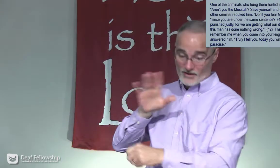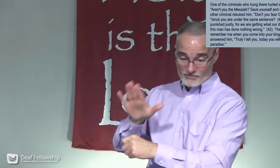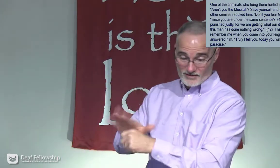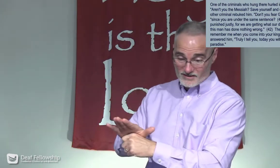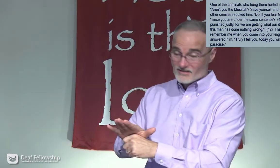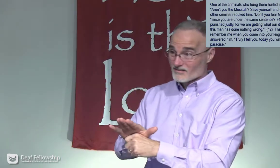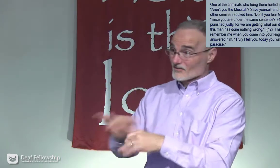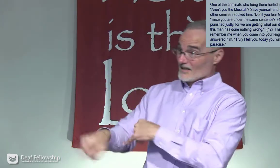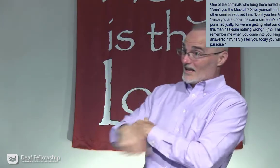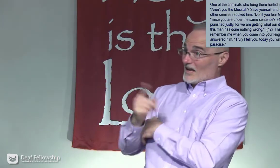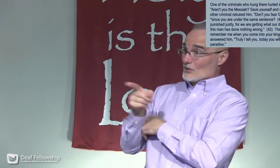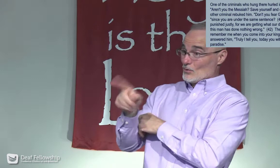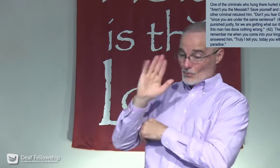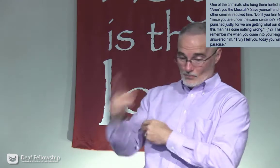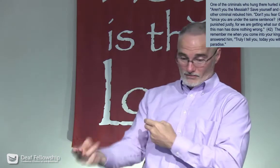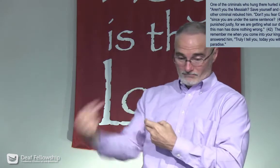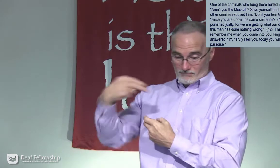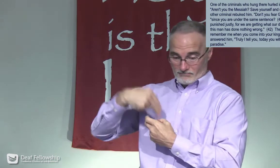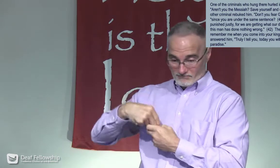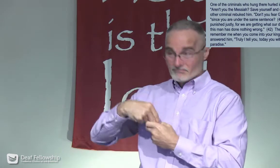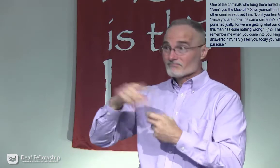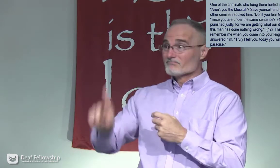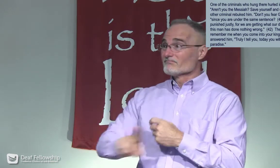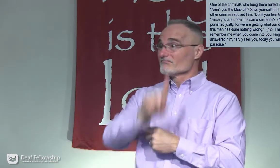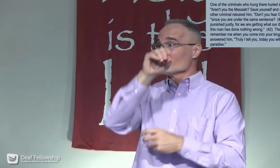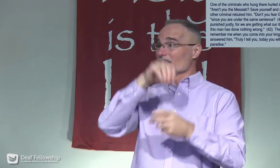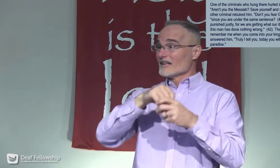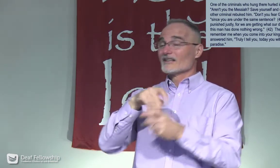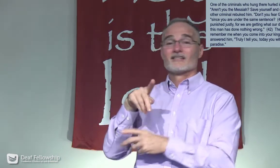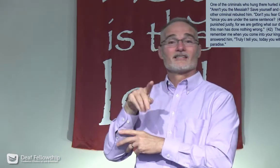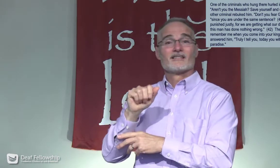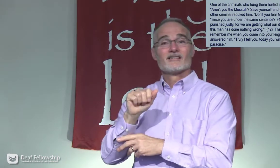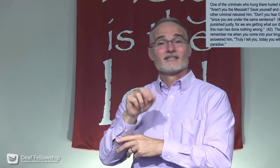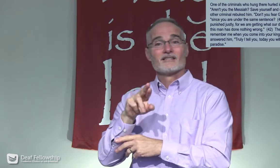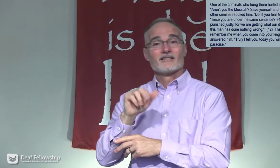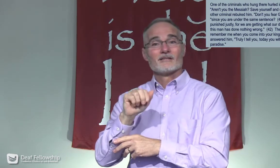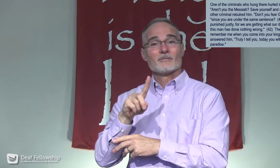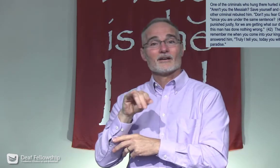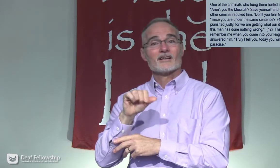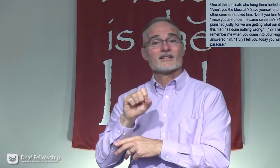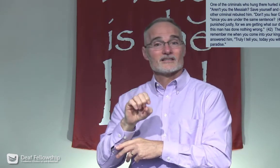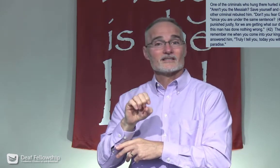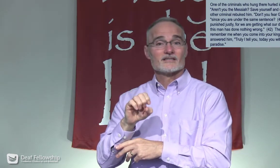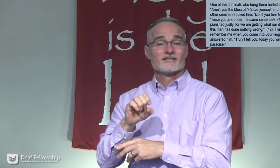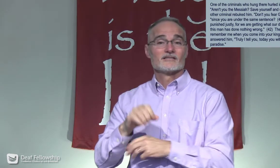Jesus answered him, "Truly I tell you, today you will be with me in